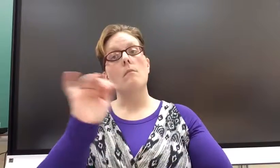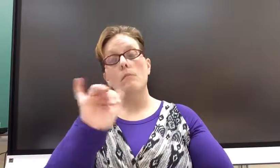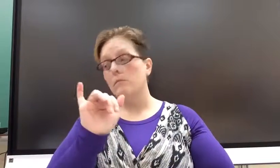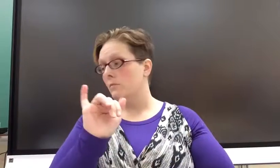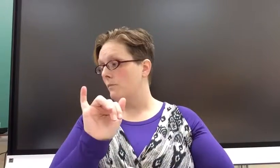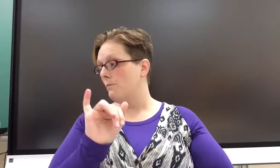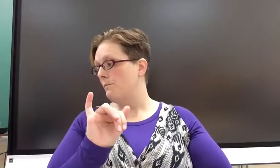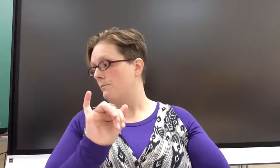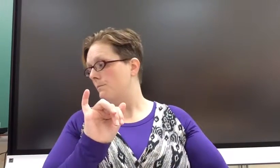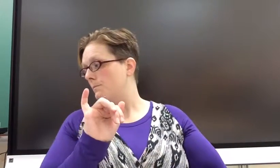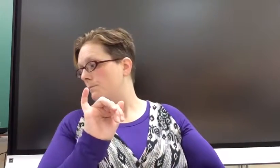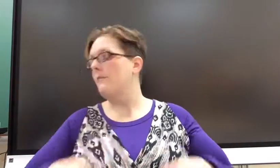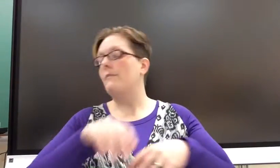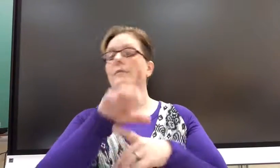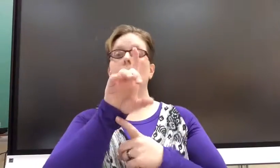communication.